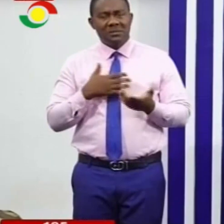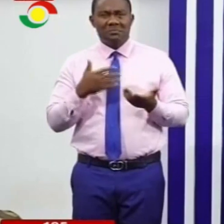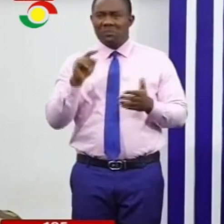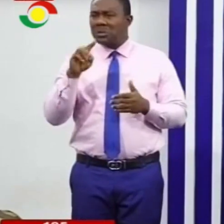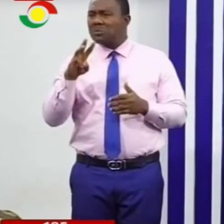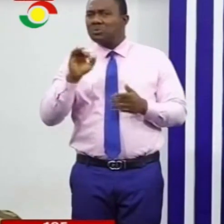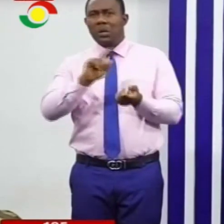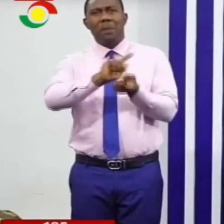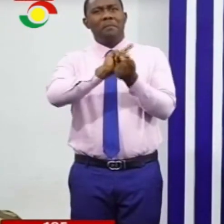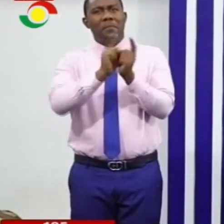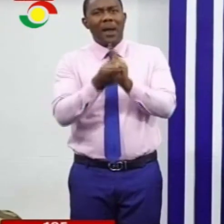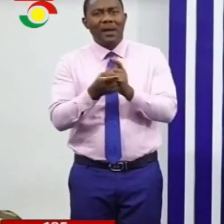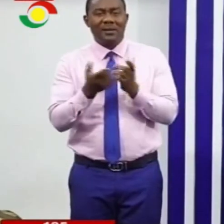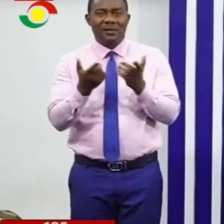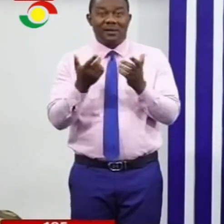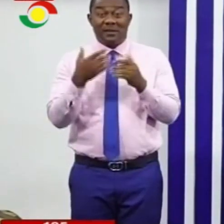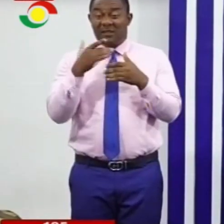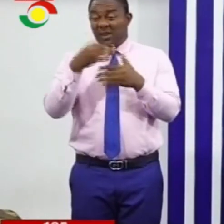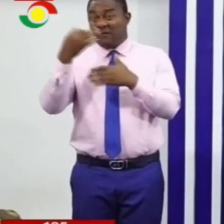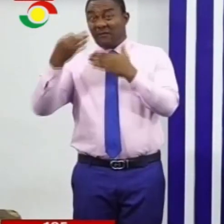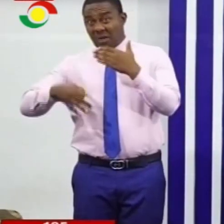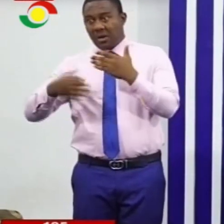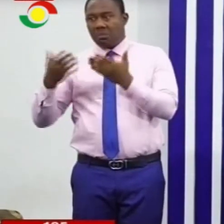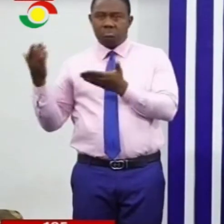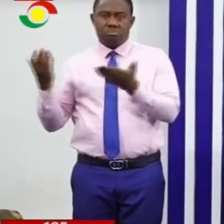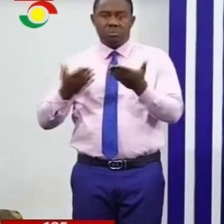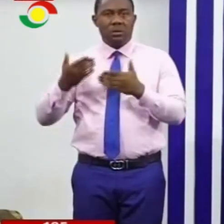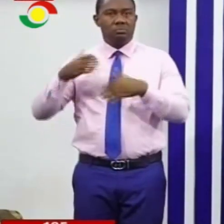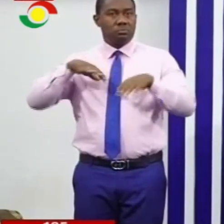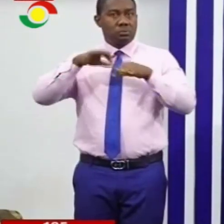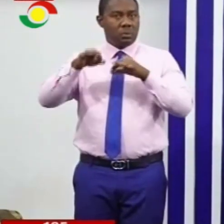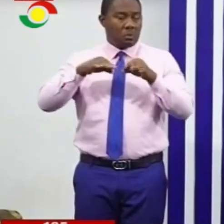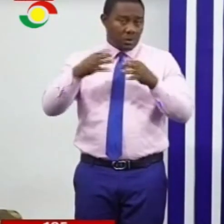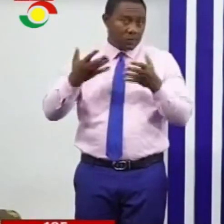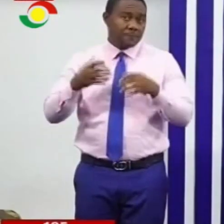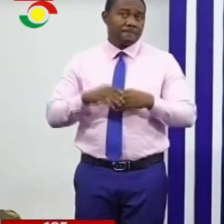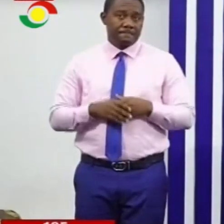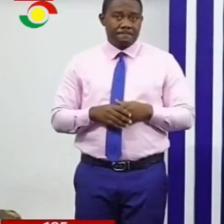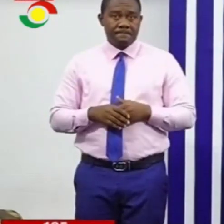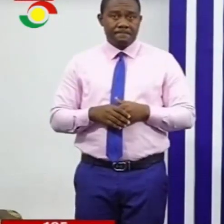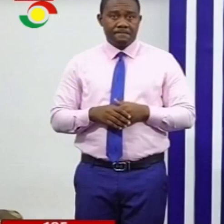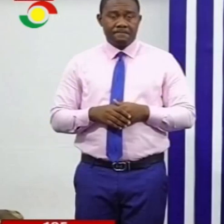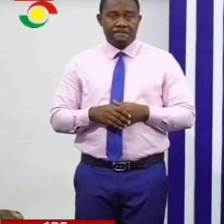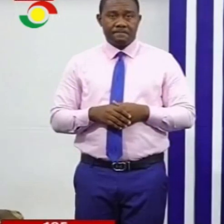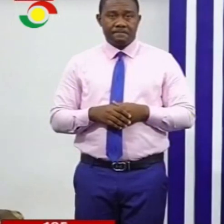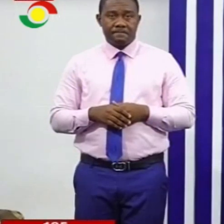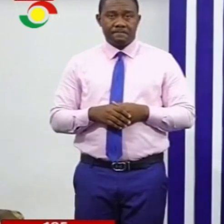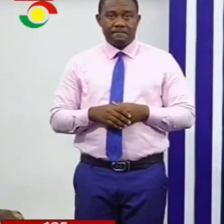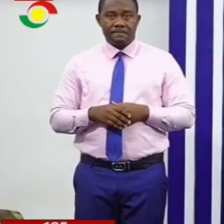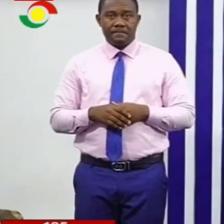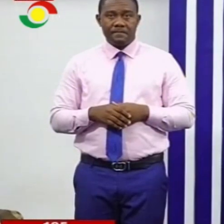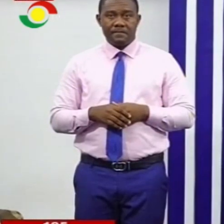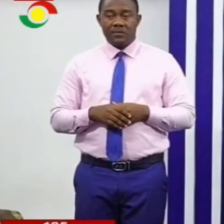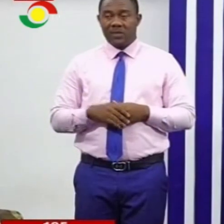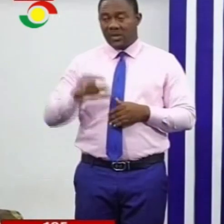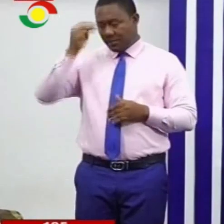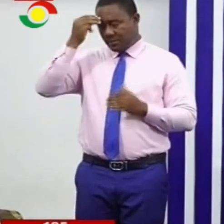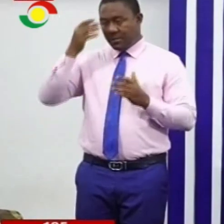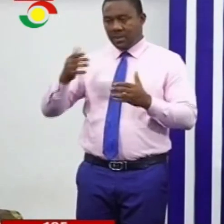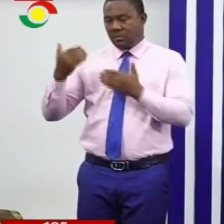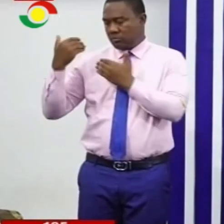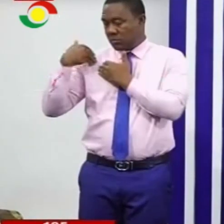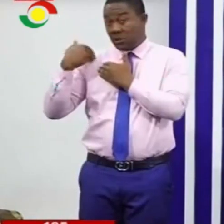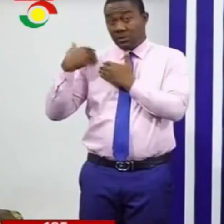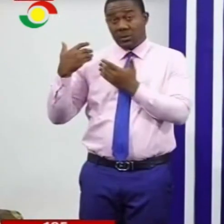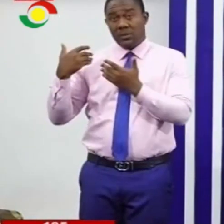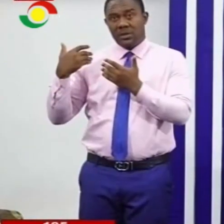and then we'll deal with the final matter, which is the information contact center, and then we'll take your questions. Minister responsible for social protection, any